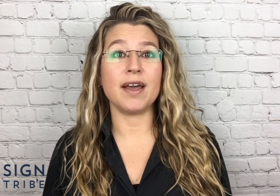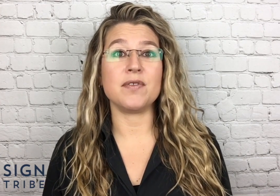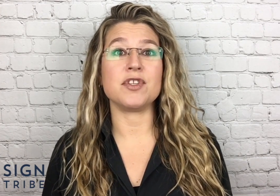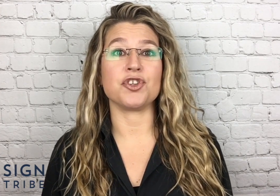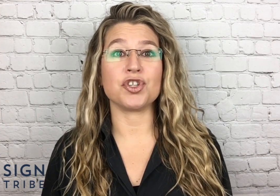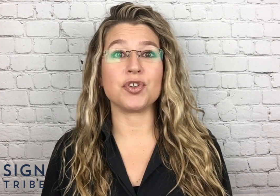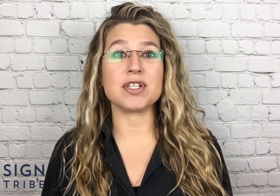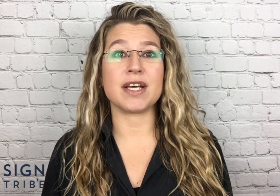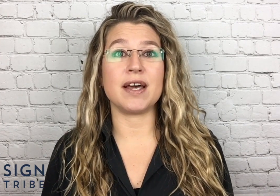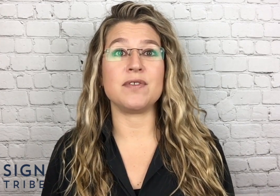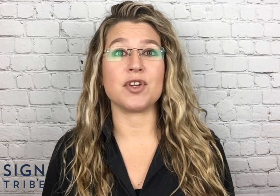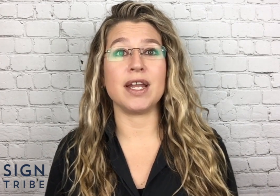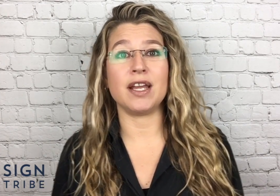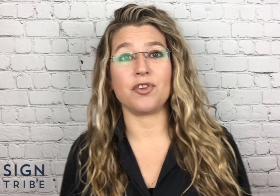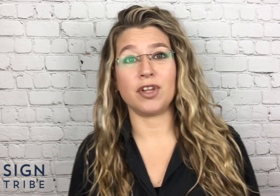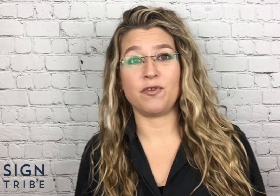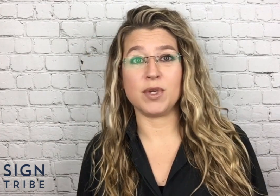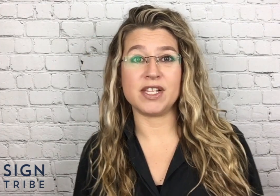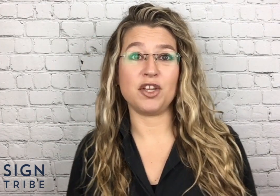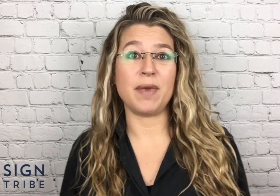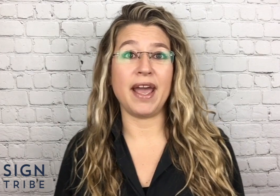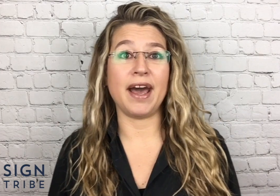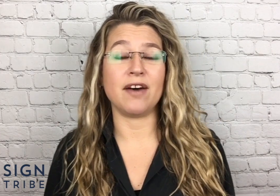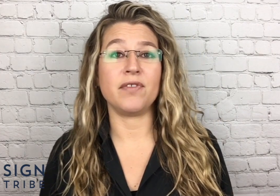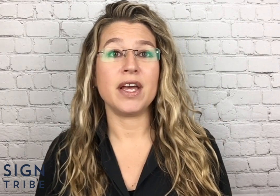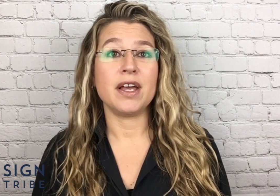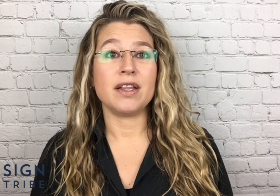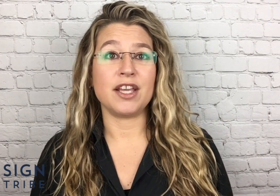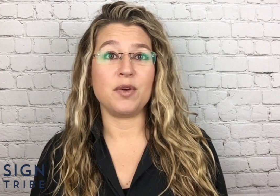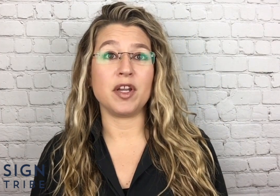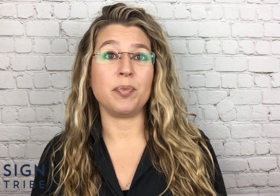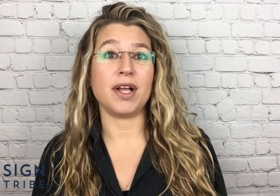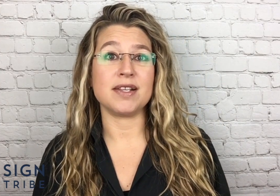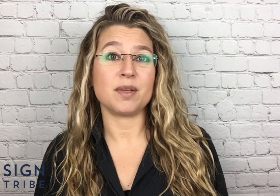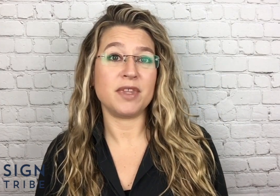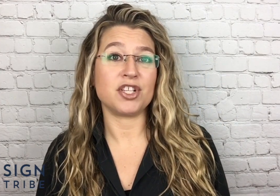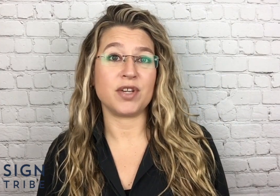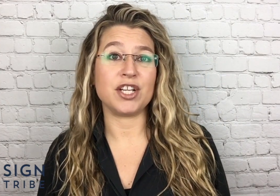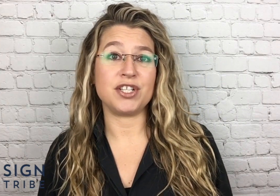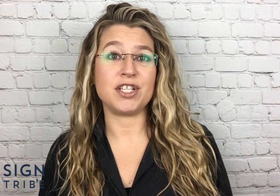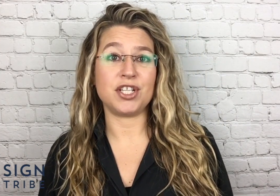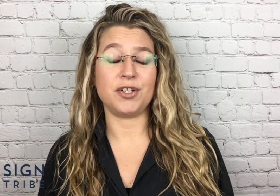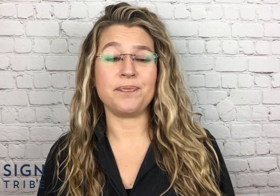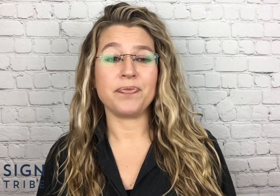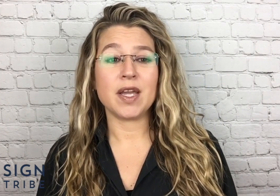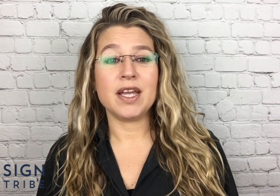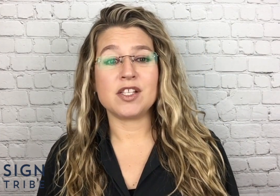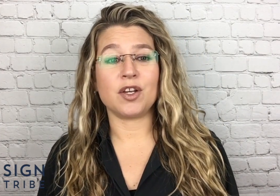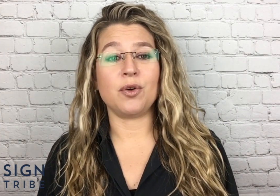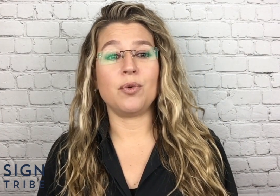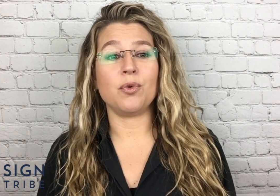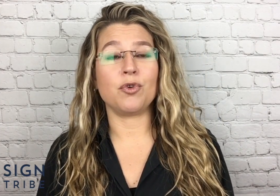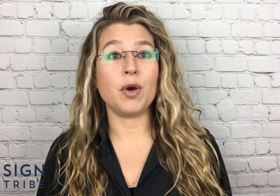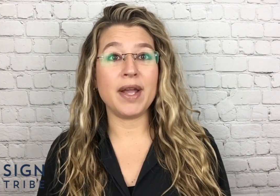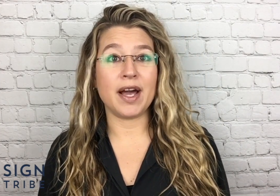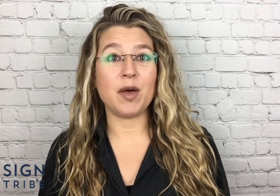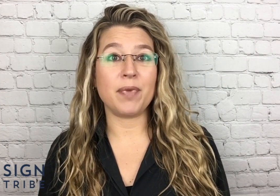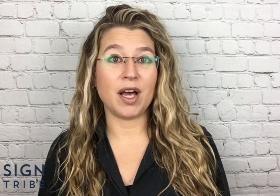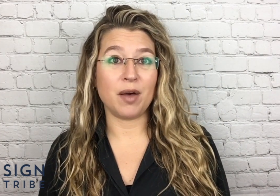lives, your children's lives, or any other loved ones that you may have that you can apply some of these strategies to. So growing up, both of